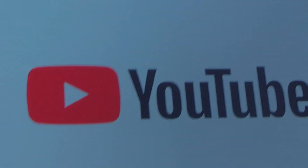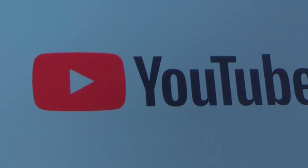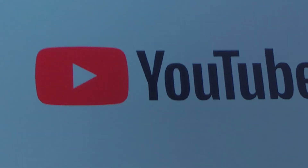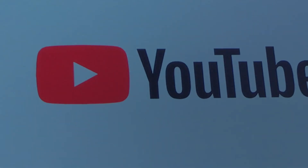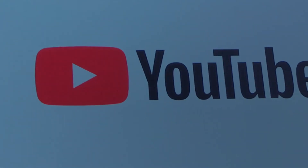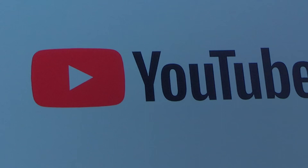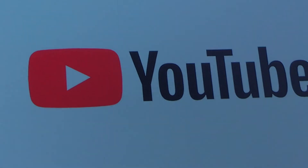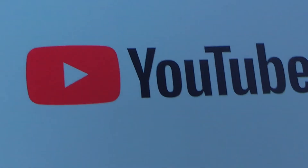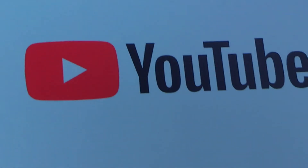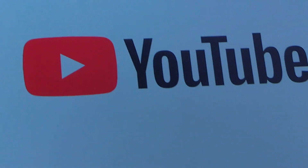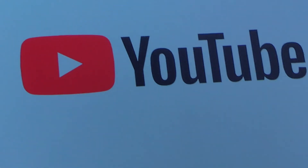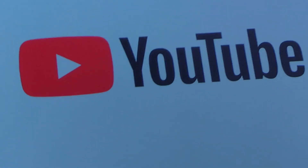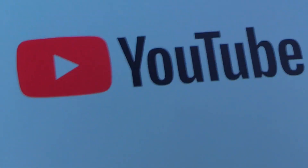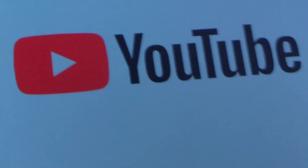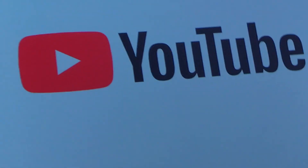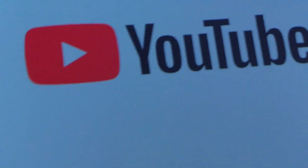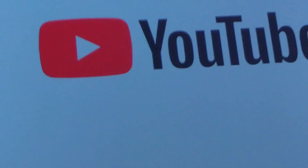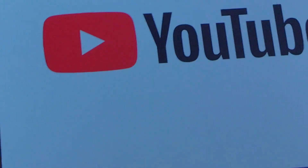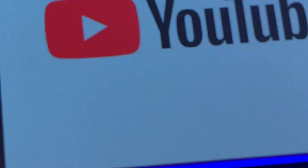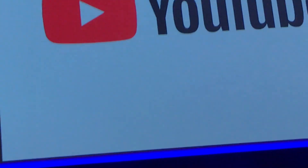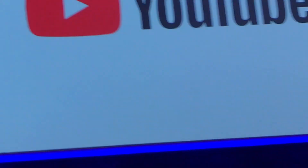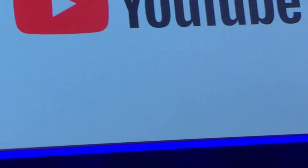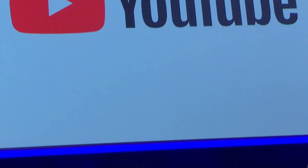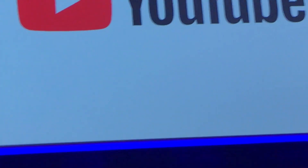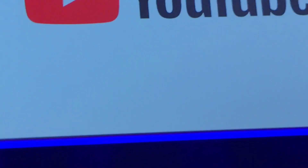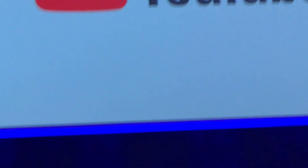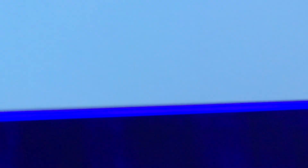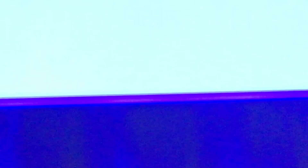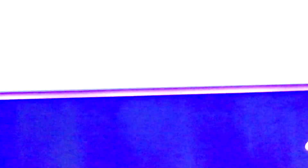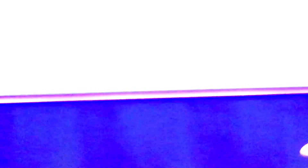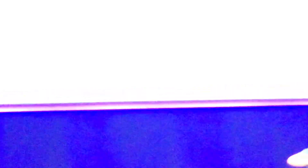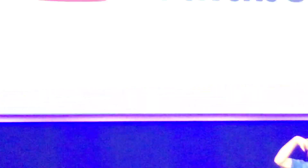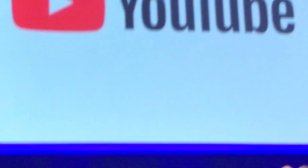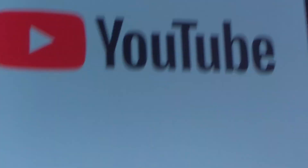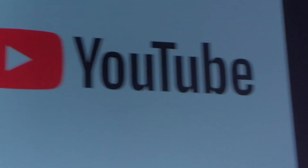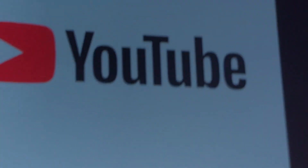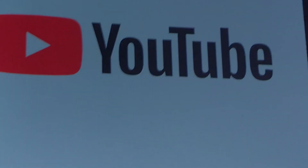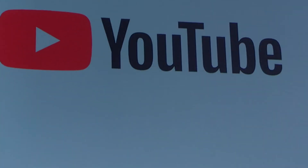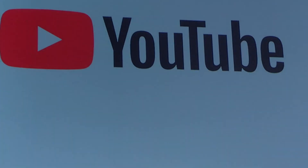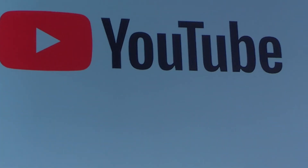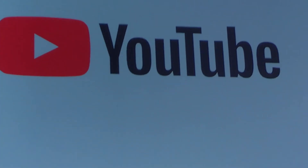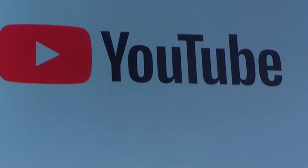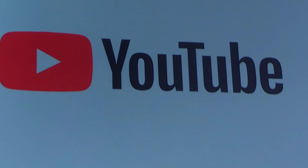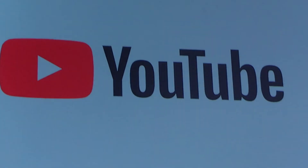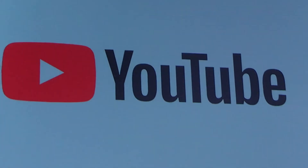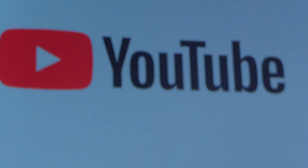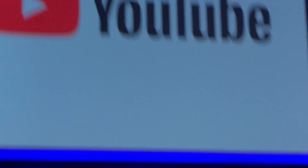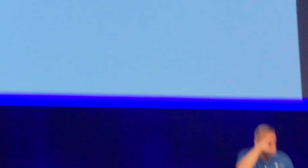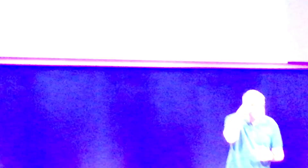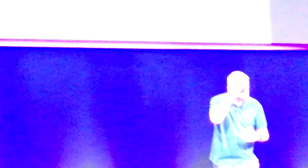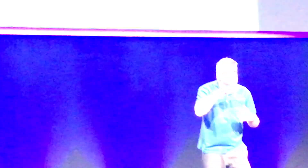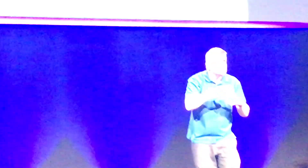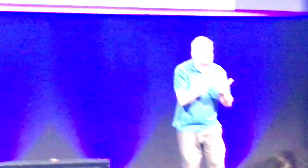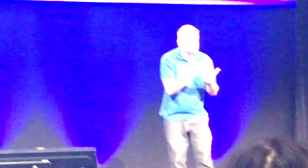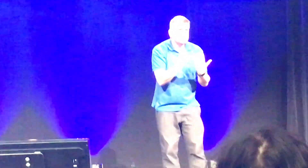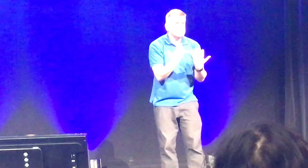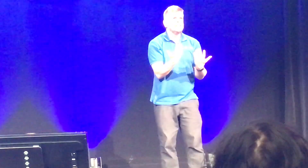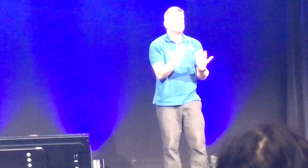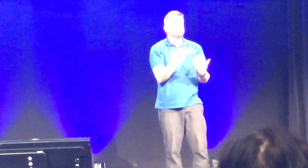Now, you all know about YouTube. If you want to find more information about our project, and see the avatars that we